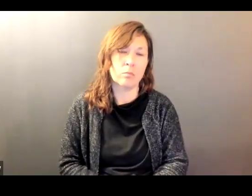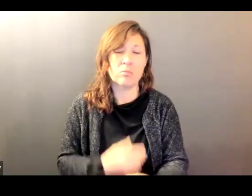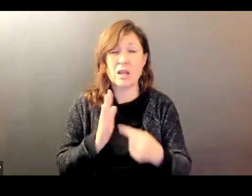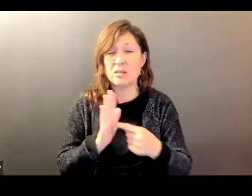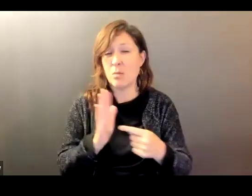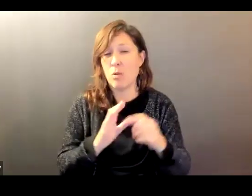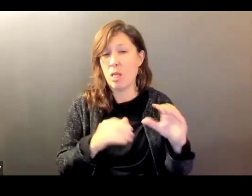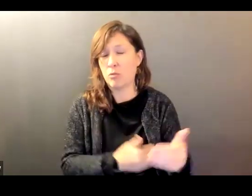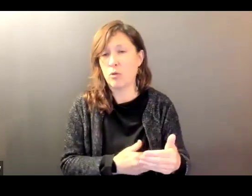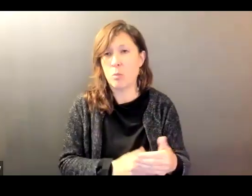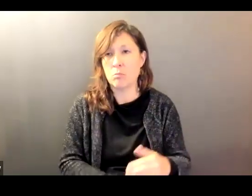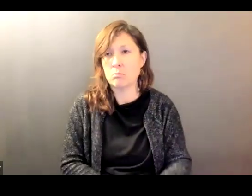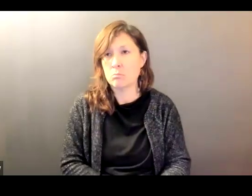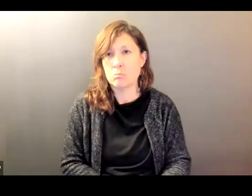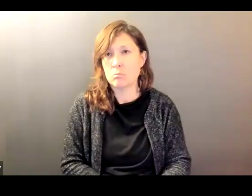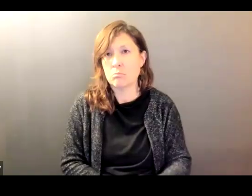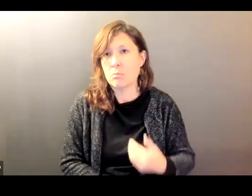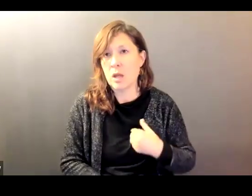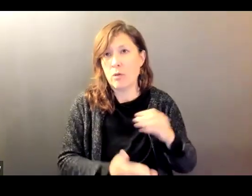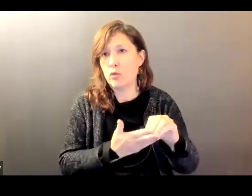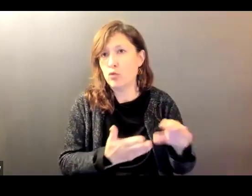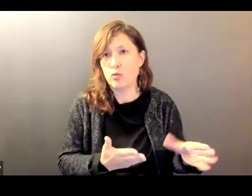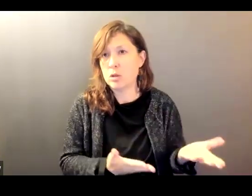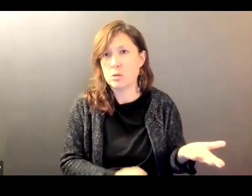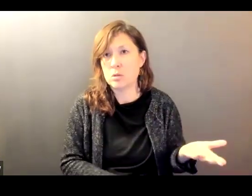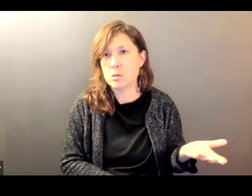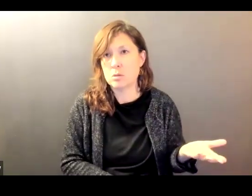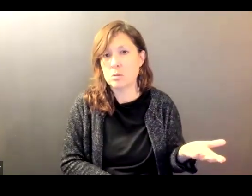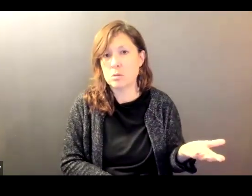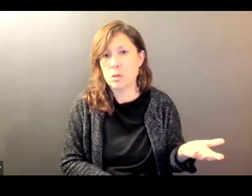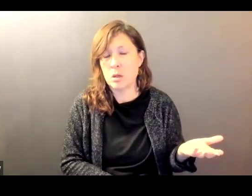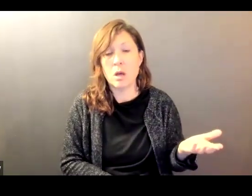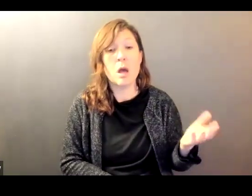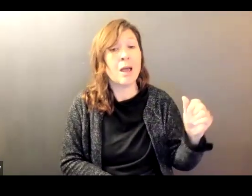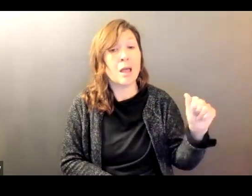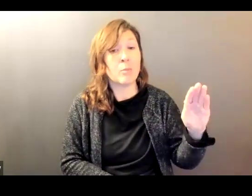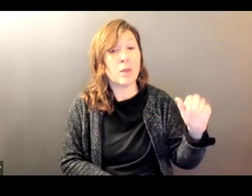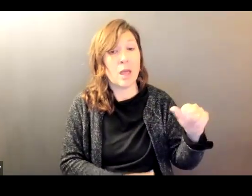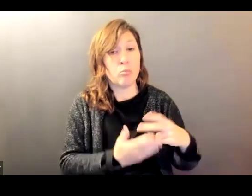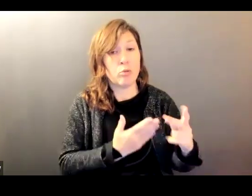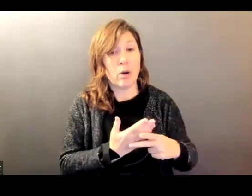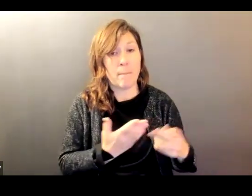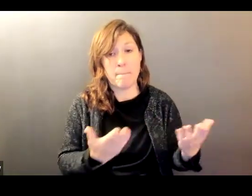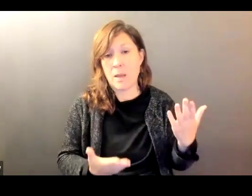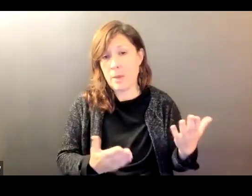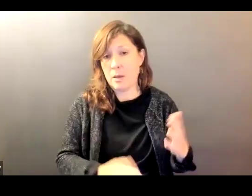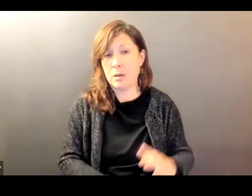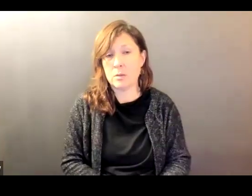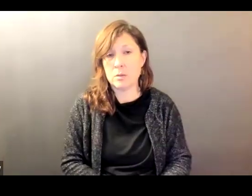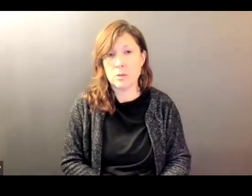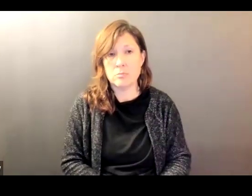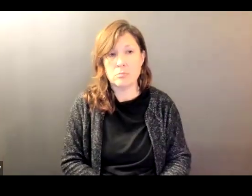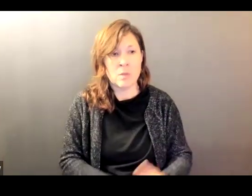a classroom with students who are in an ABA program. And so a class like that would have